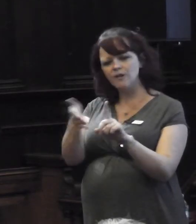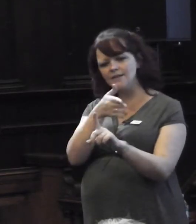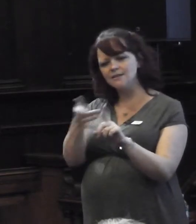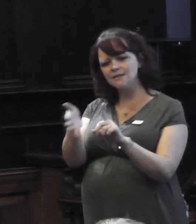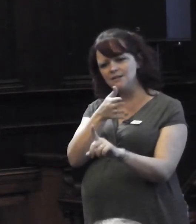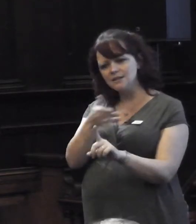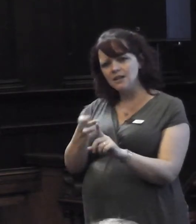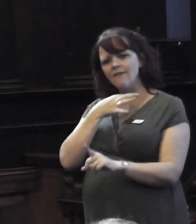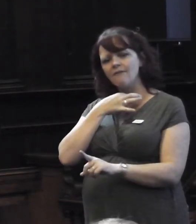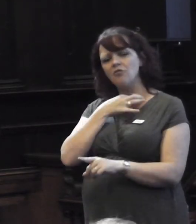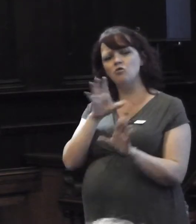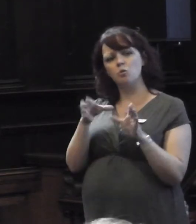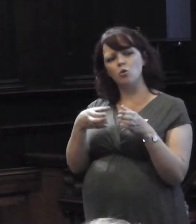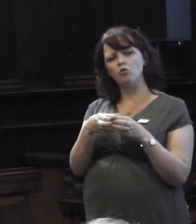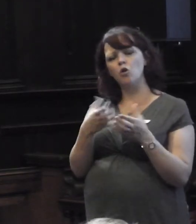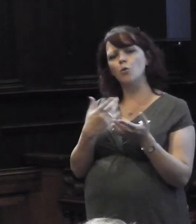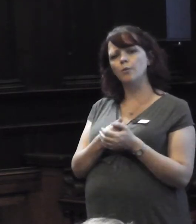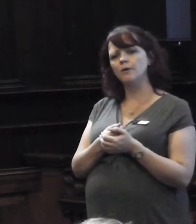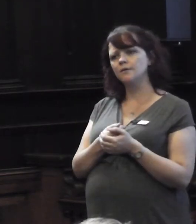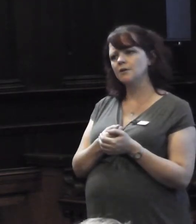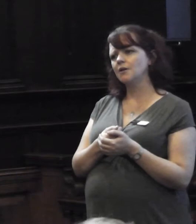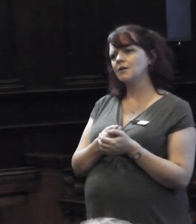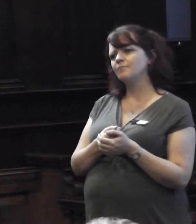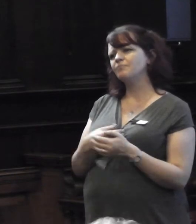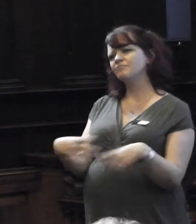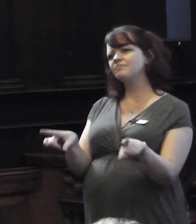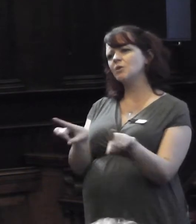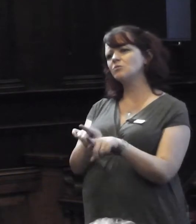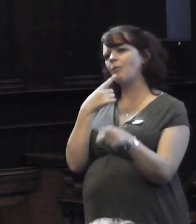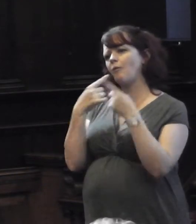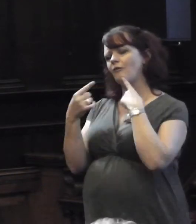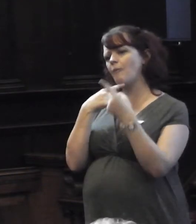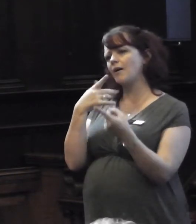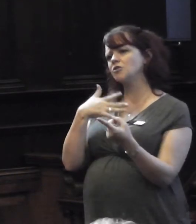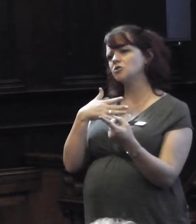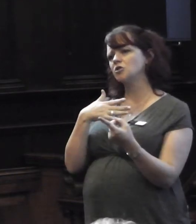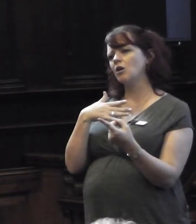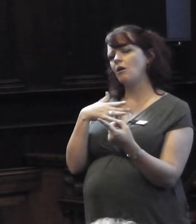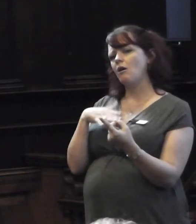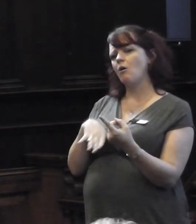message again is be proactive rather than